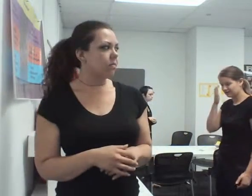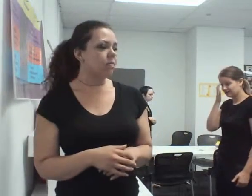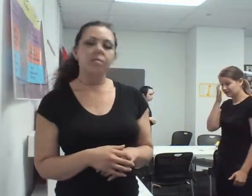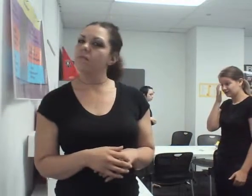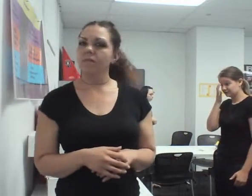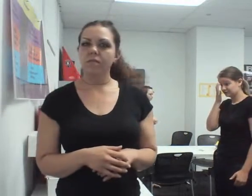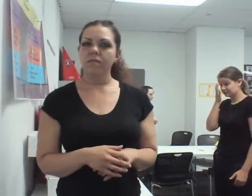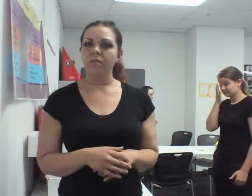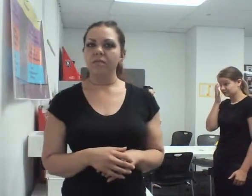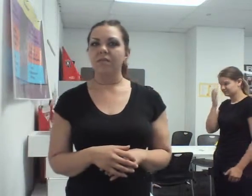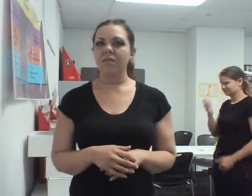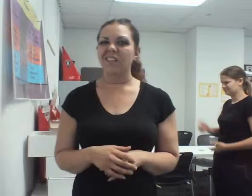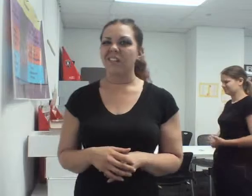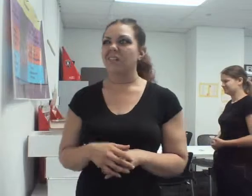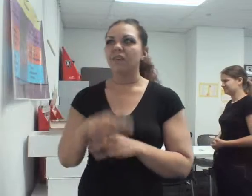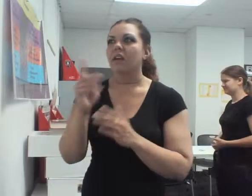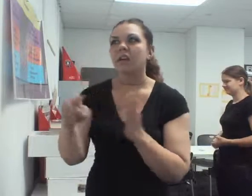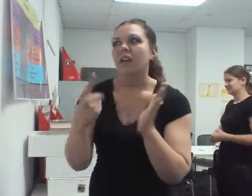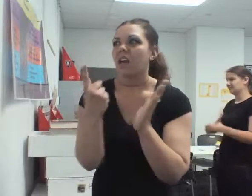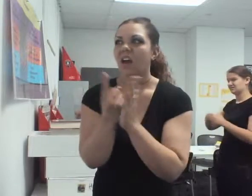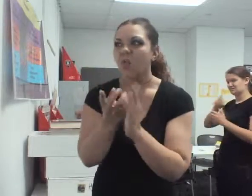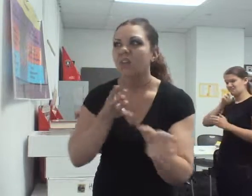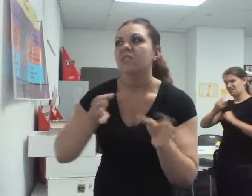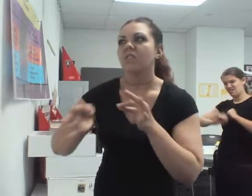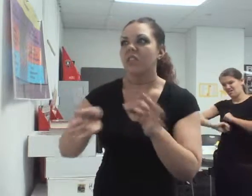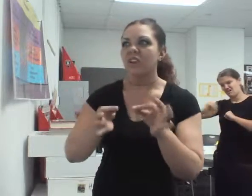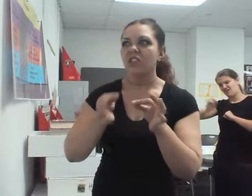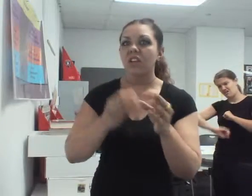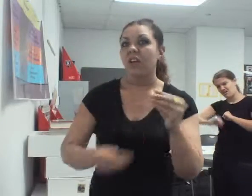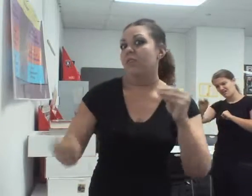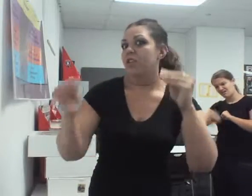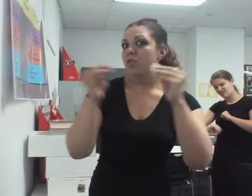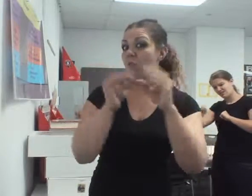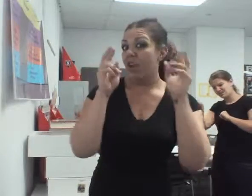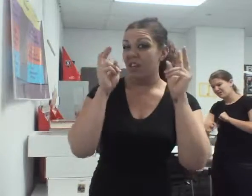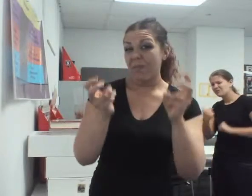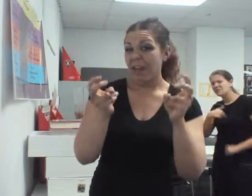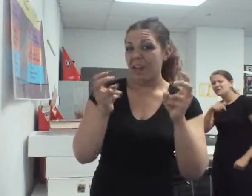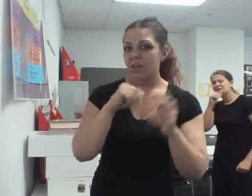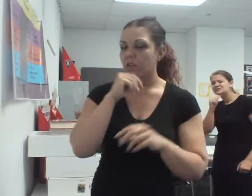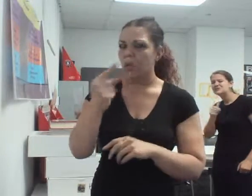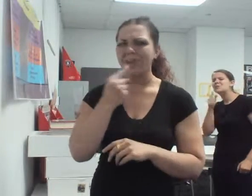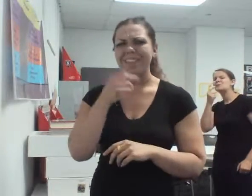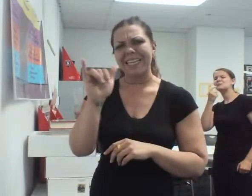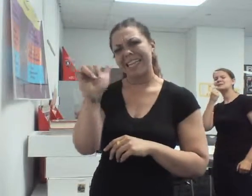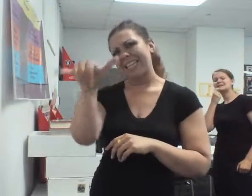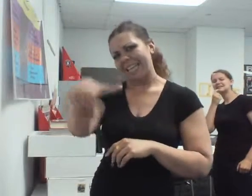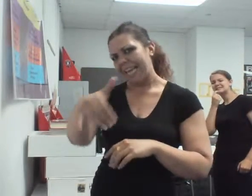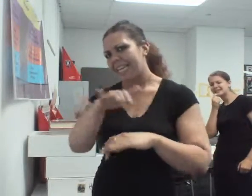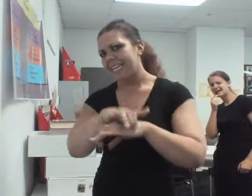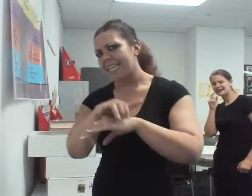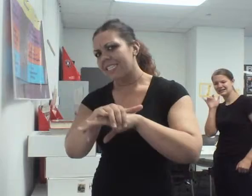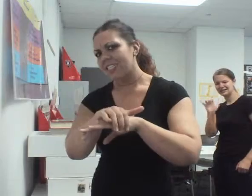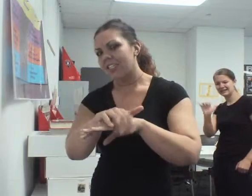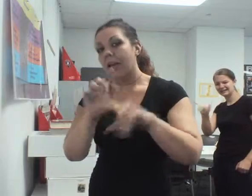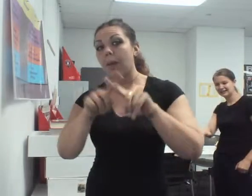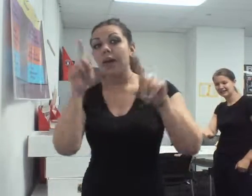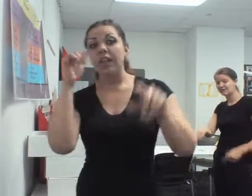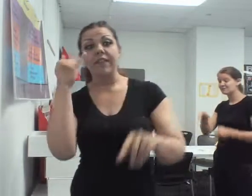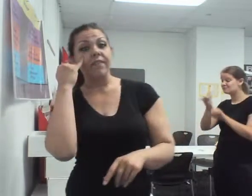It took an hour, and did it ever say any more in English? You don't say it like that in English. But if you were to be voicing my sign